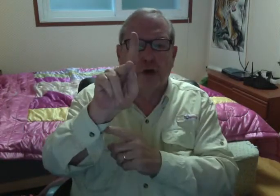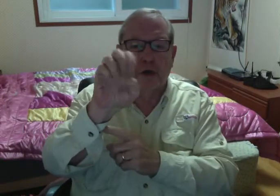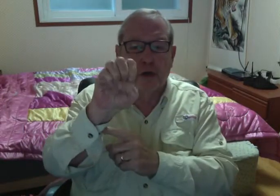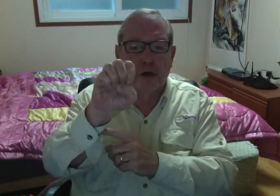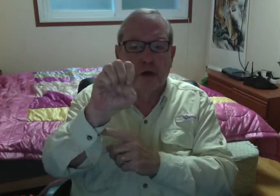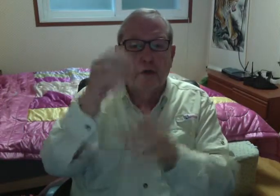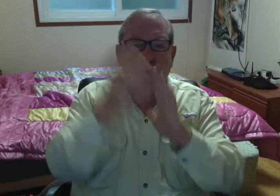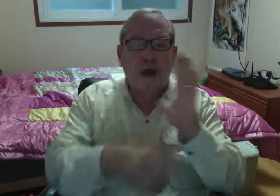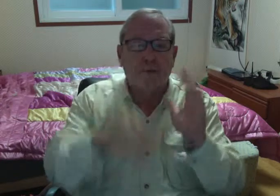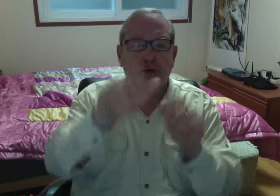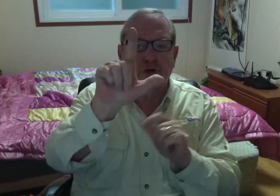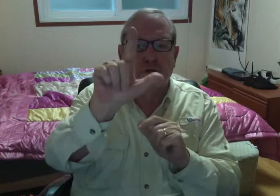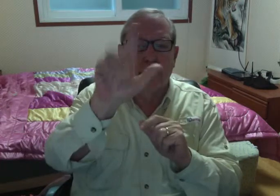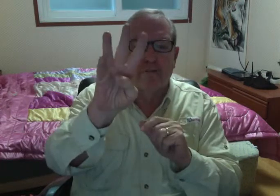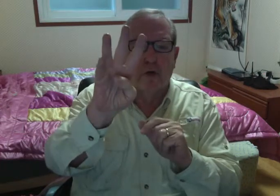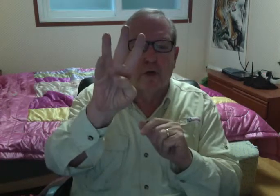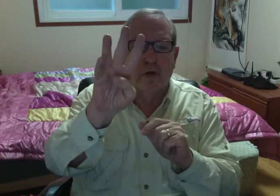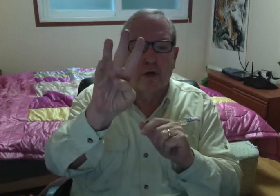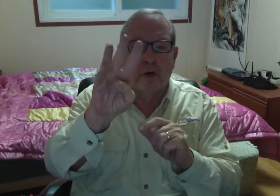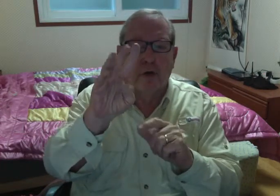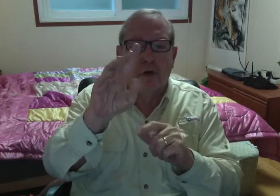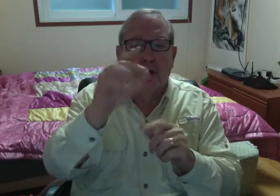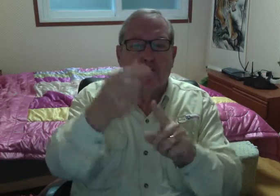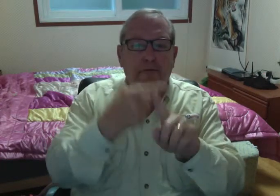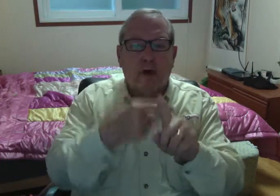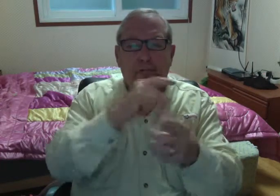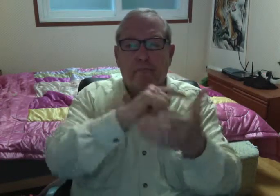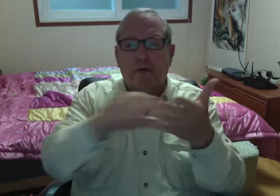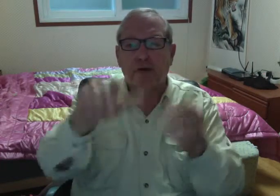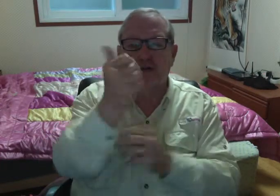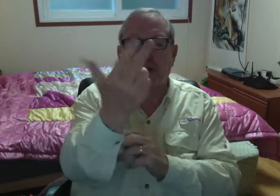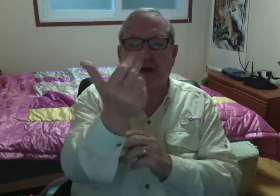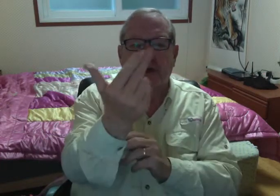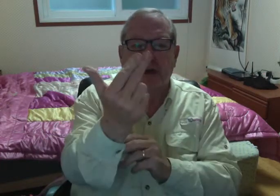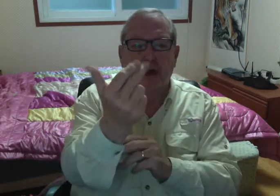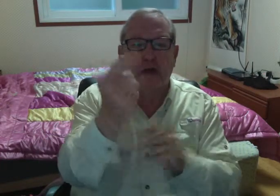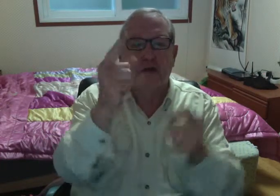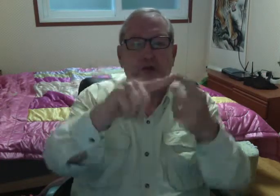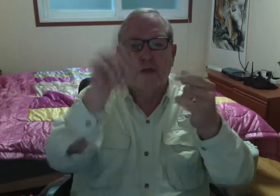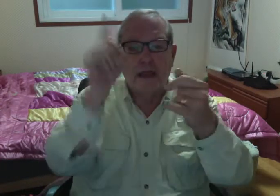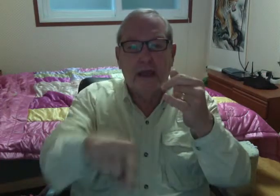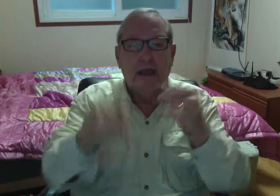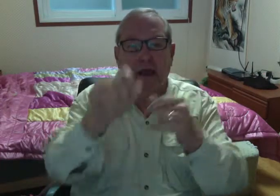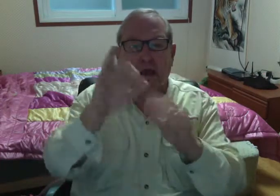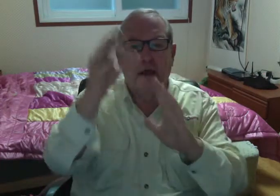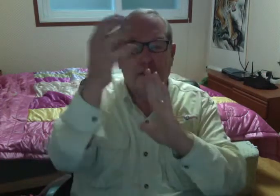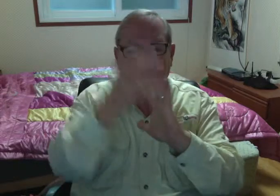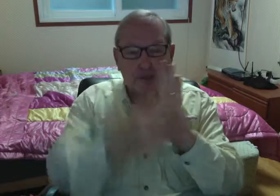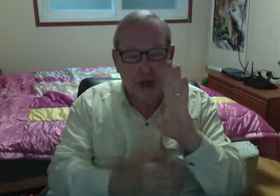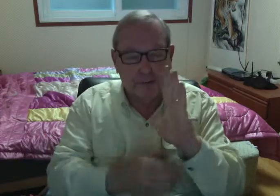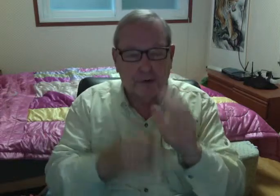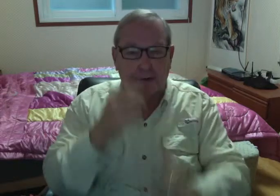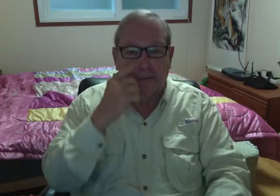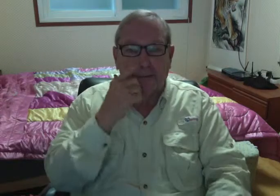from verse 13 to the end of the chapter. It's a very interesting story.